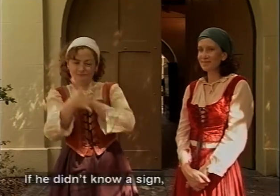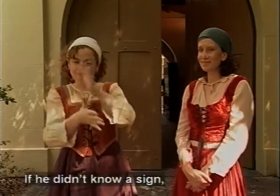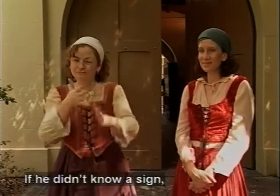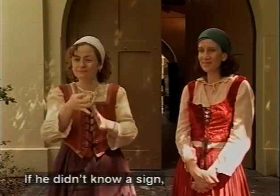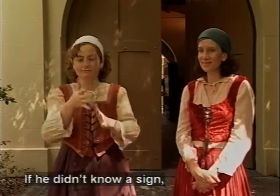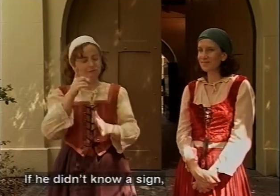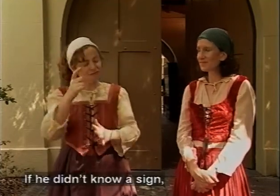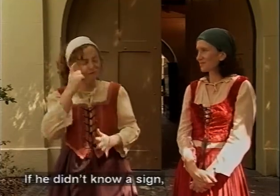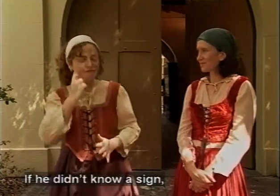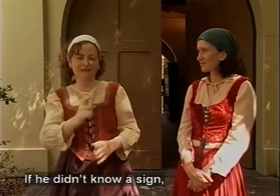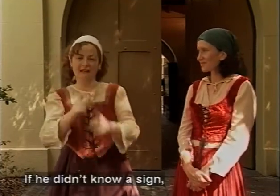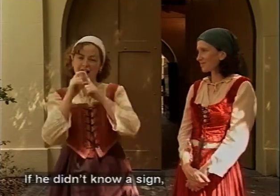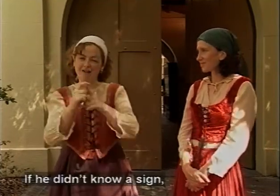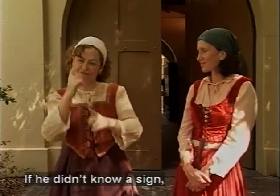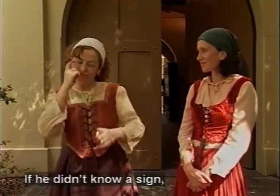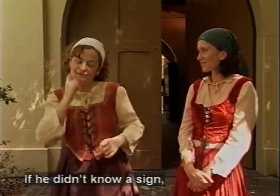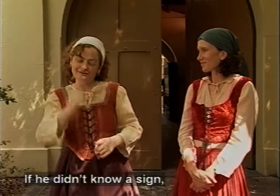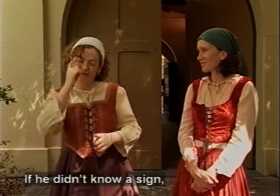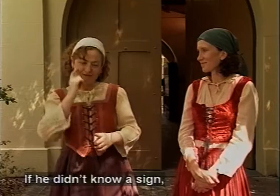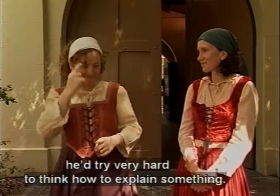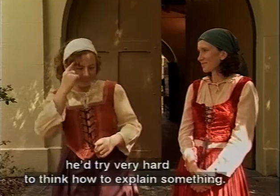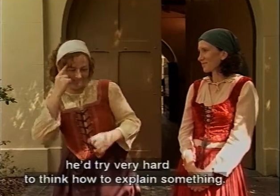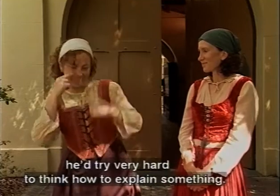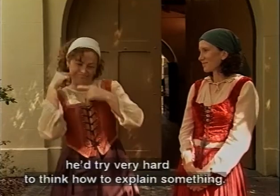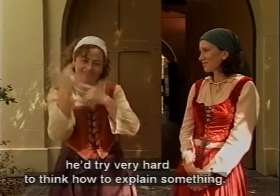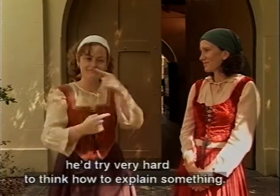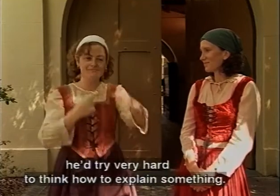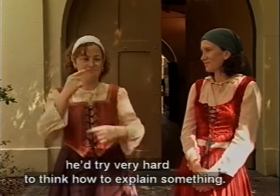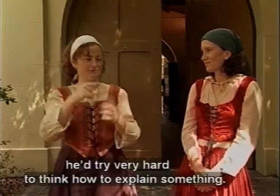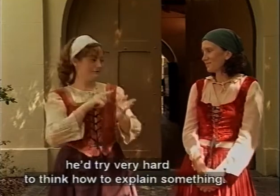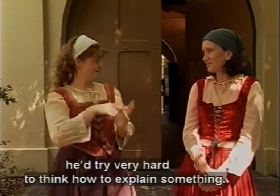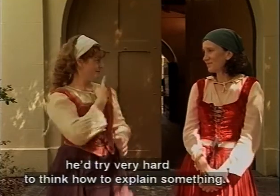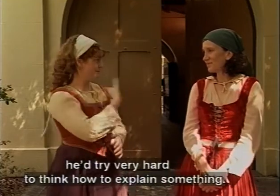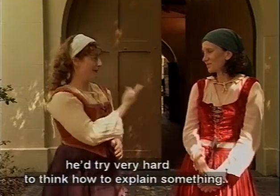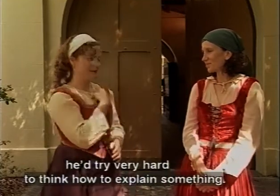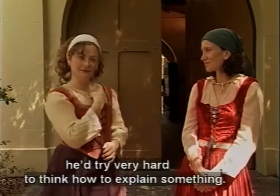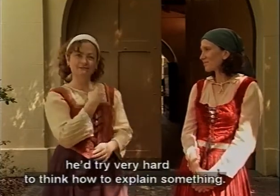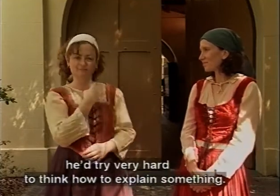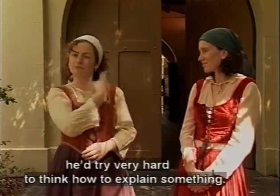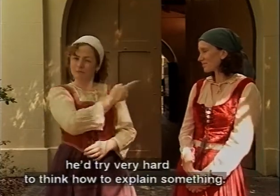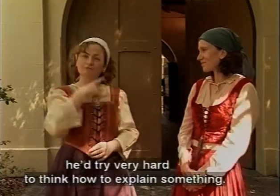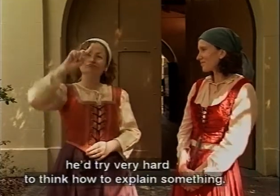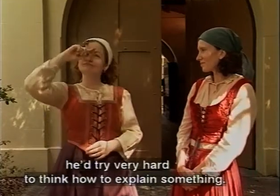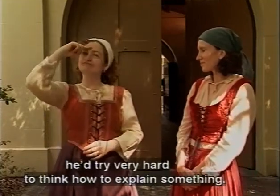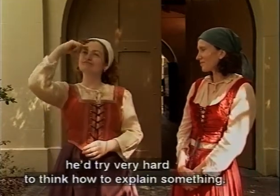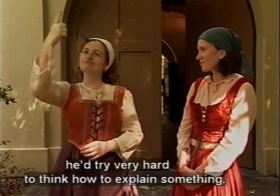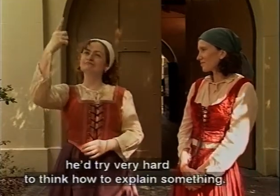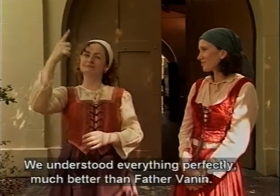Many times if he didn't know a sign, he would try very, very hard to think about how to explain something to the two of us. We understood